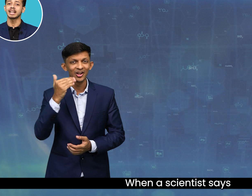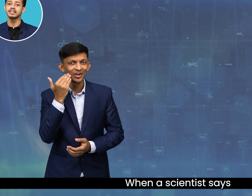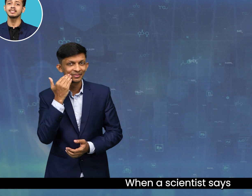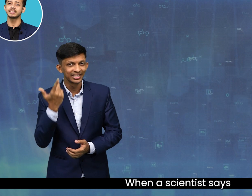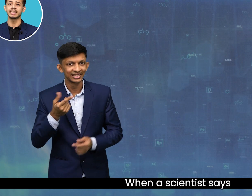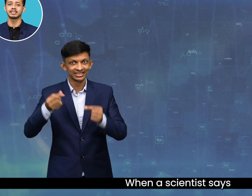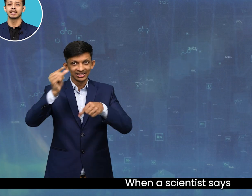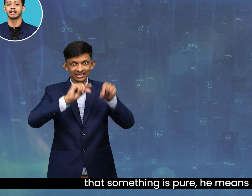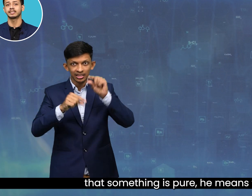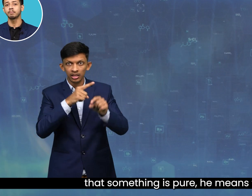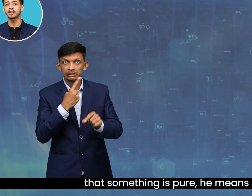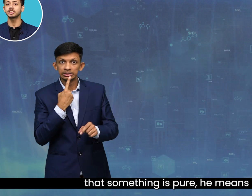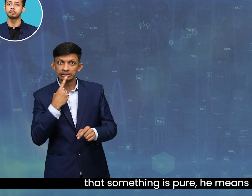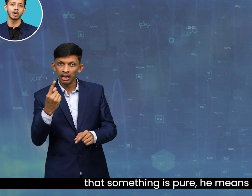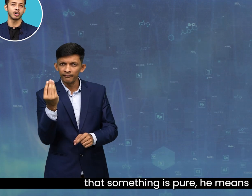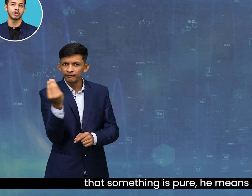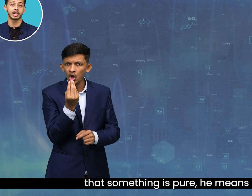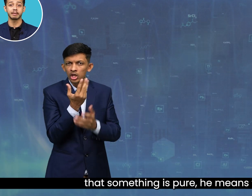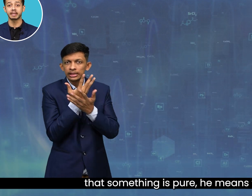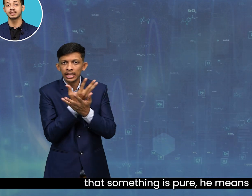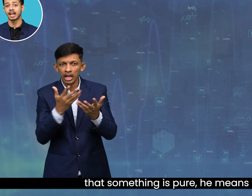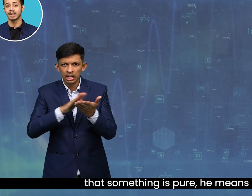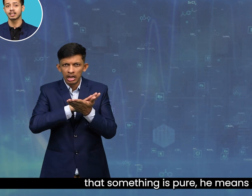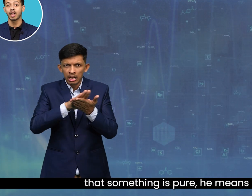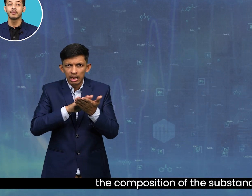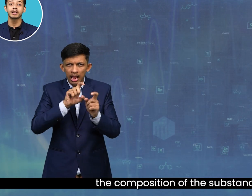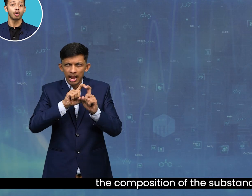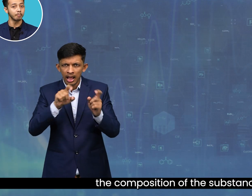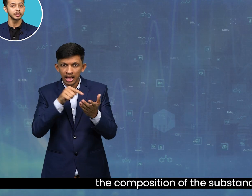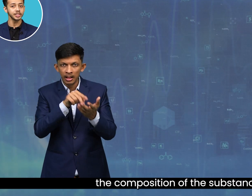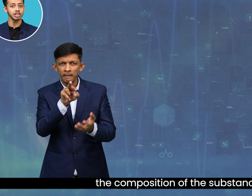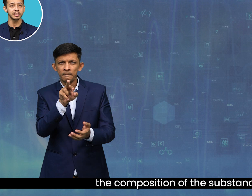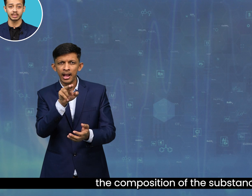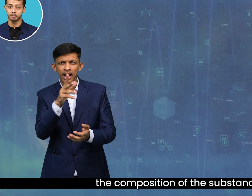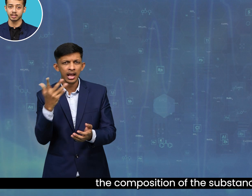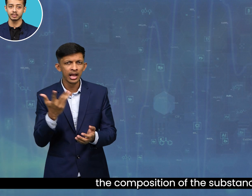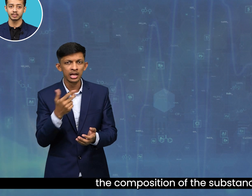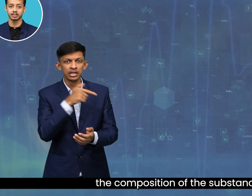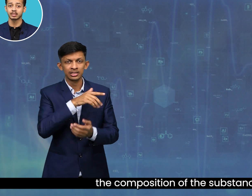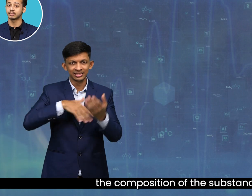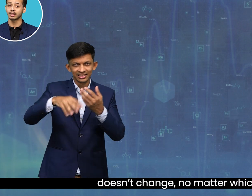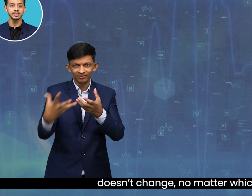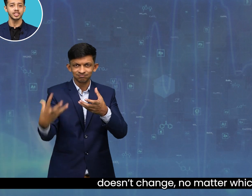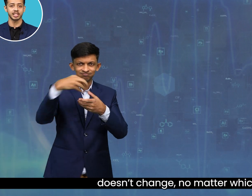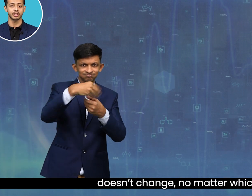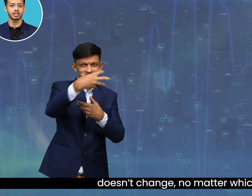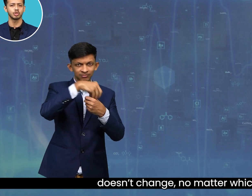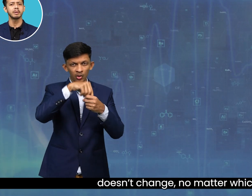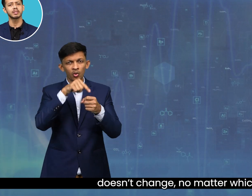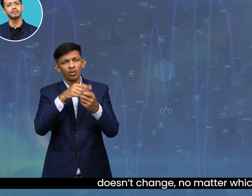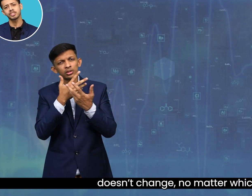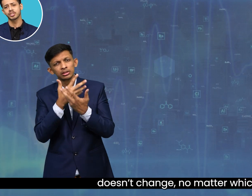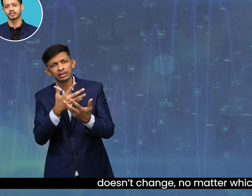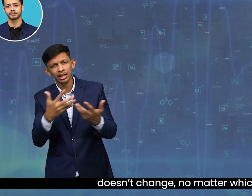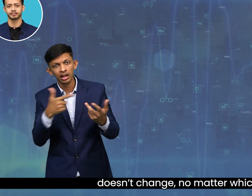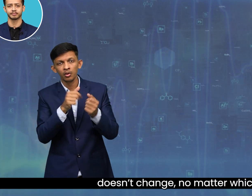When a scientist says that something is pure, he means that the composition of the substance doesn't change no